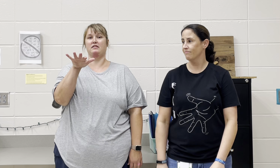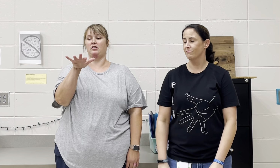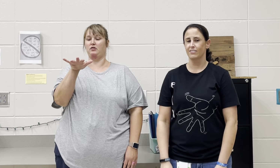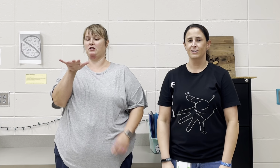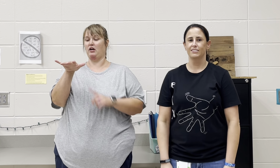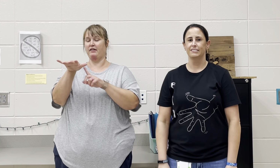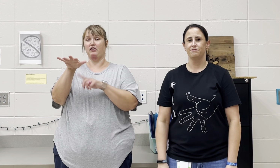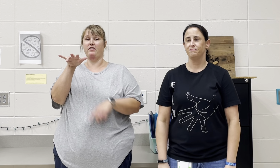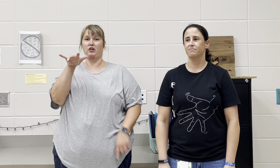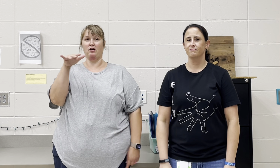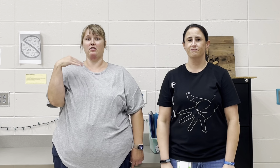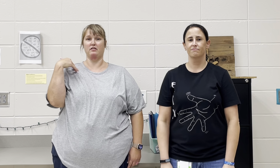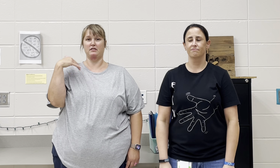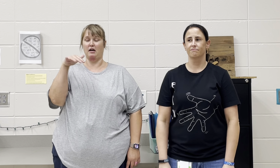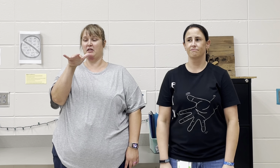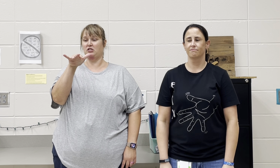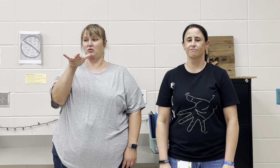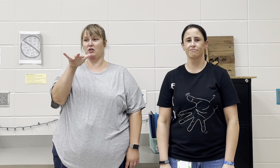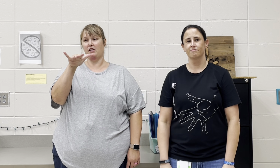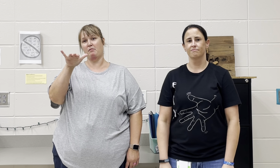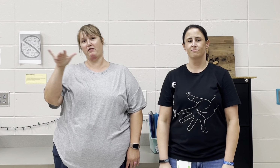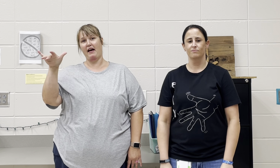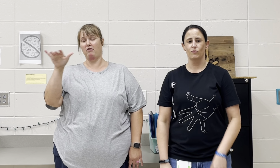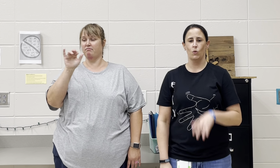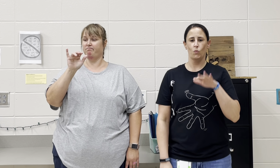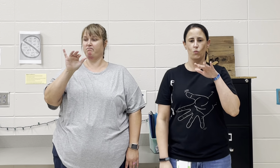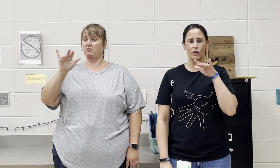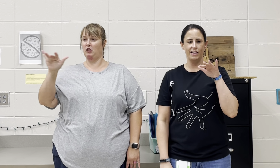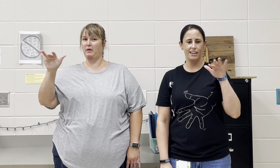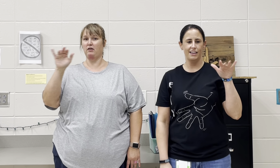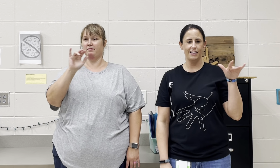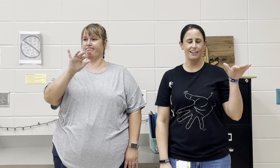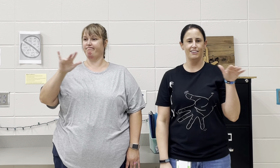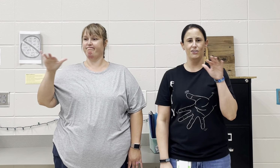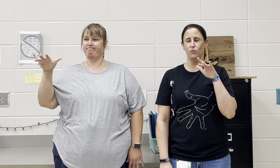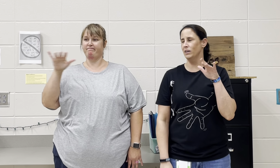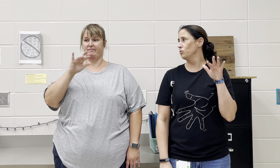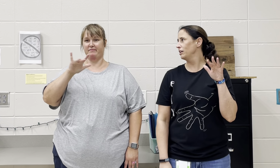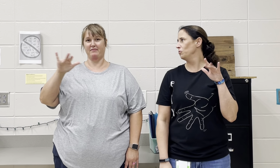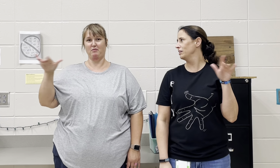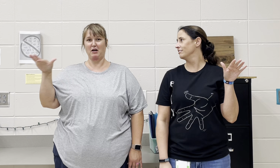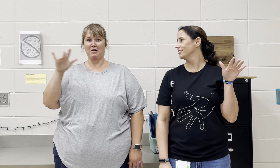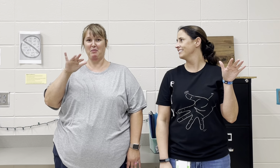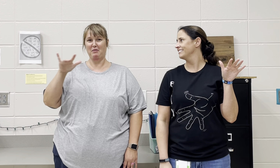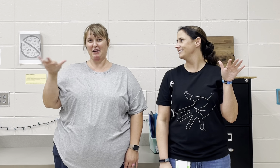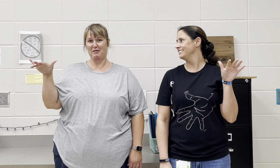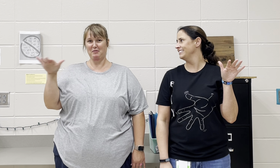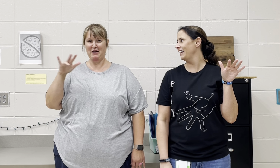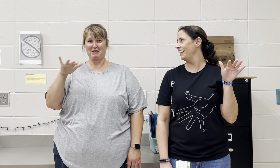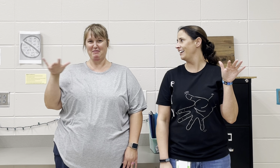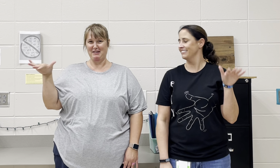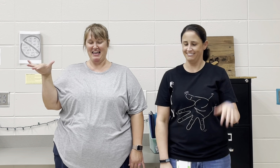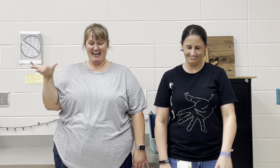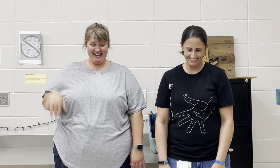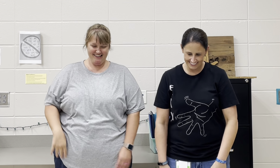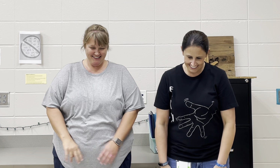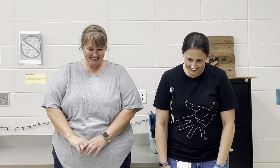So start in front of your dominant shoulder and move out. A little wiggle. Wiggle, wiggle, wiggle. Wiggle, wiggle, wiggle, wiggle. Yeah. Wiggle, wiggle, wiggle,